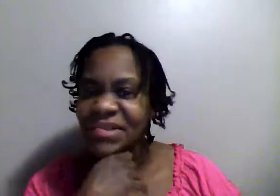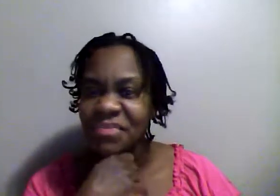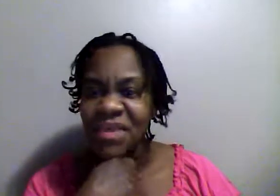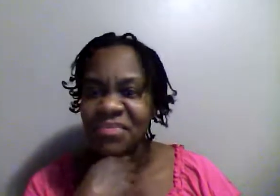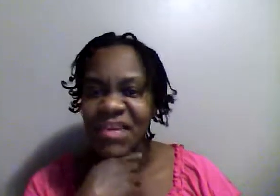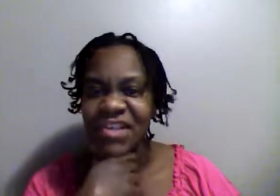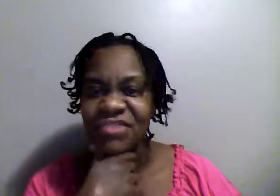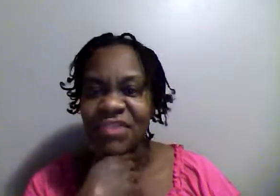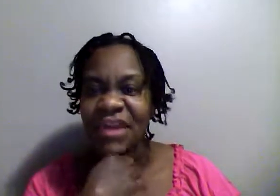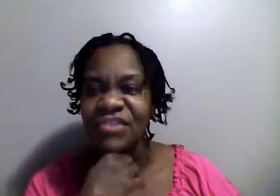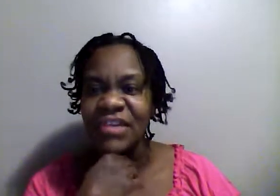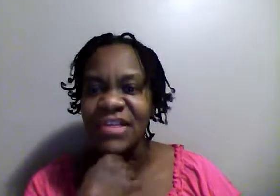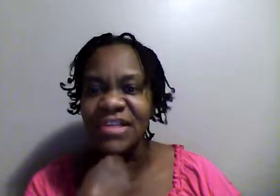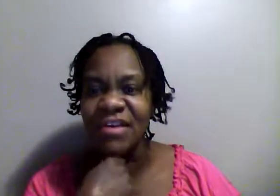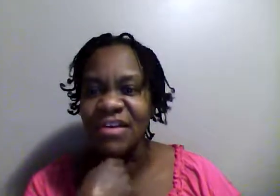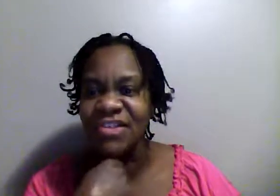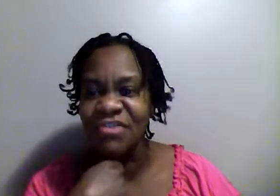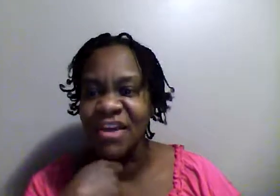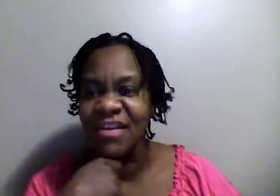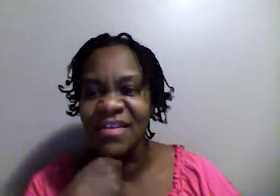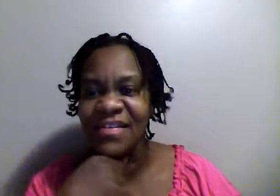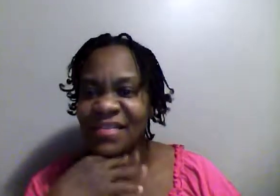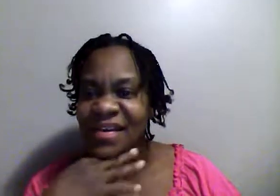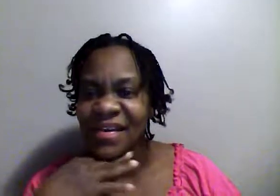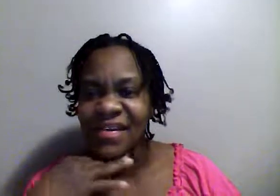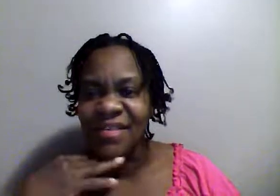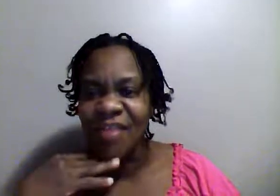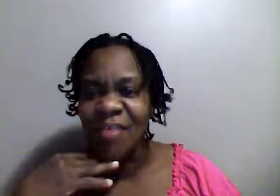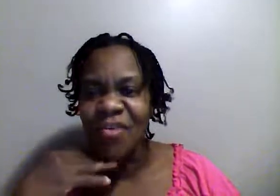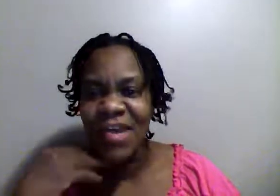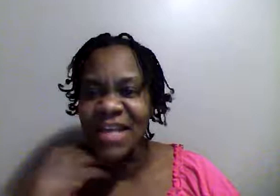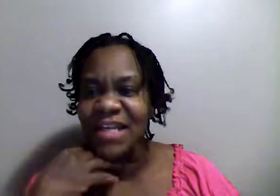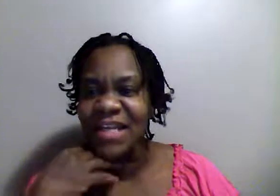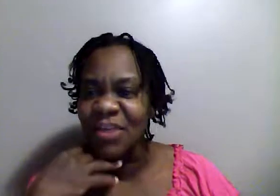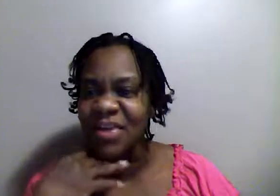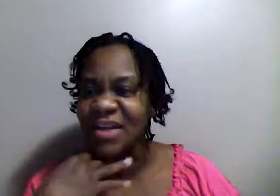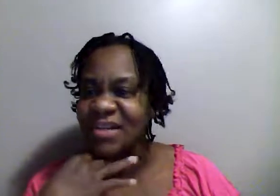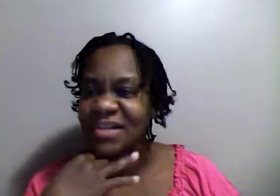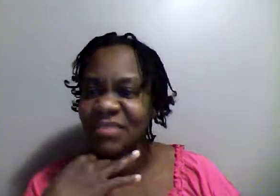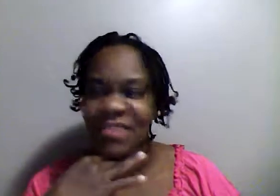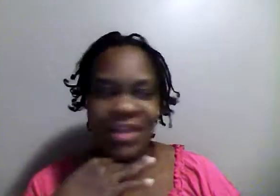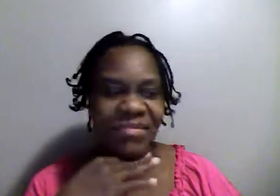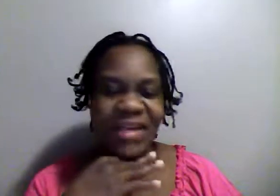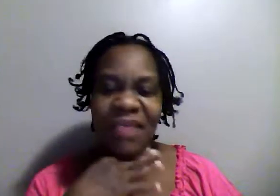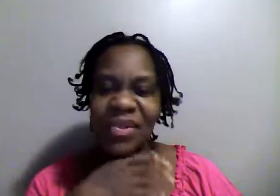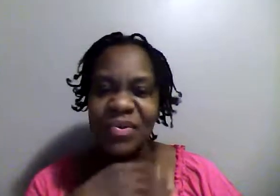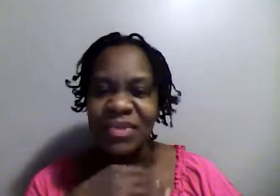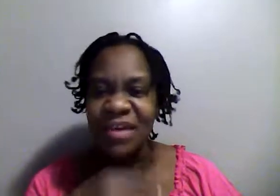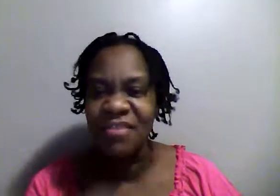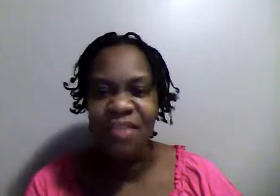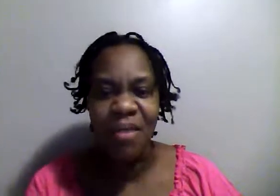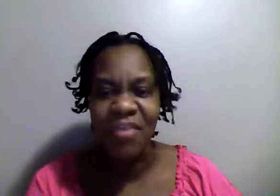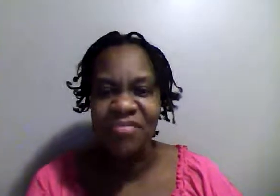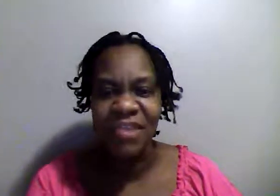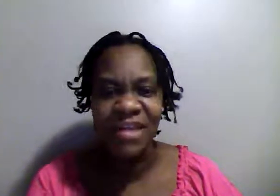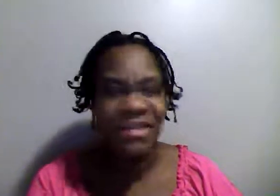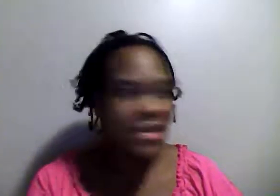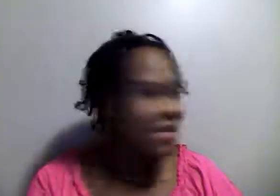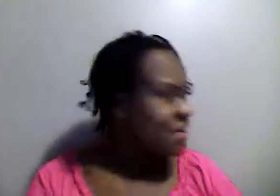Sometimes I trellis it on string if I'm doing the indeterminate, and sometimes I will use other form of trellis. Can